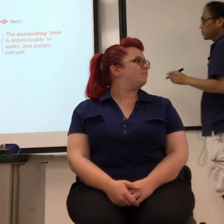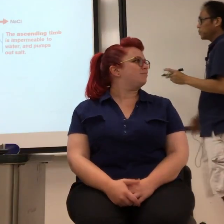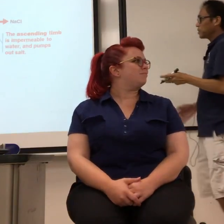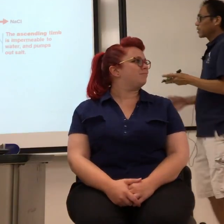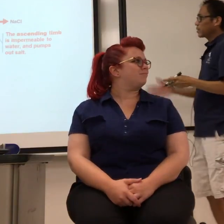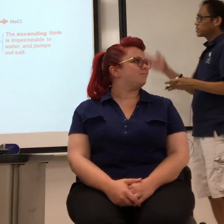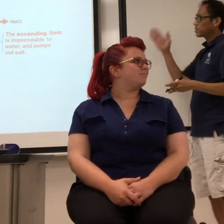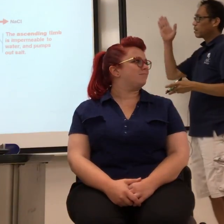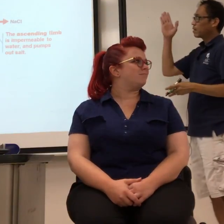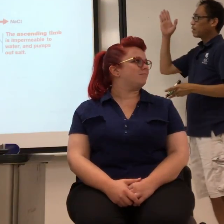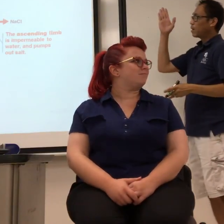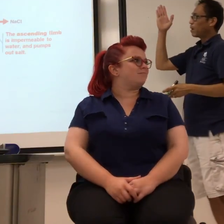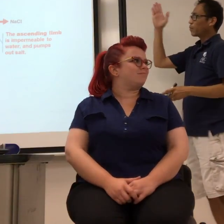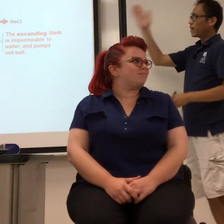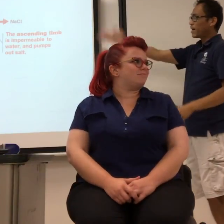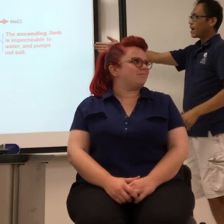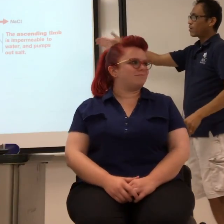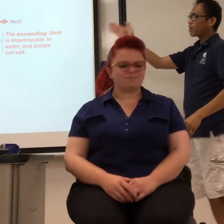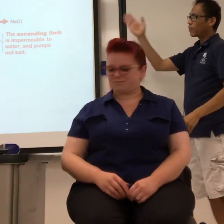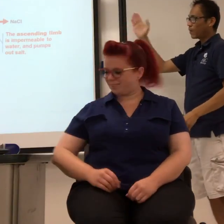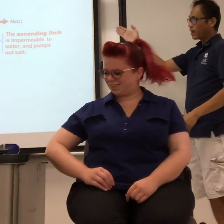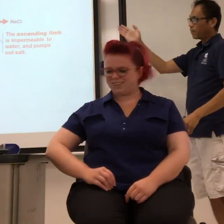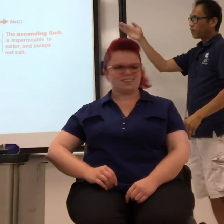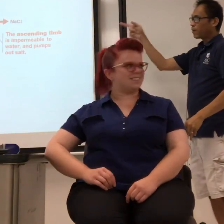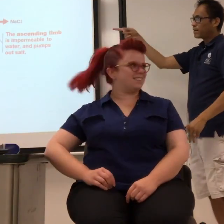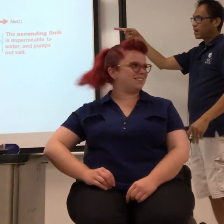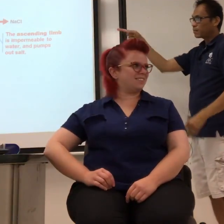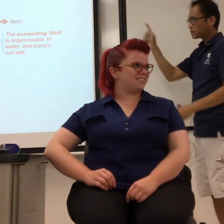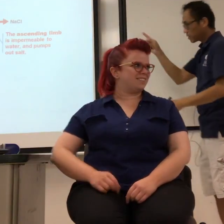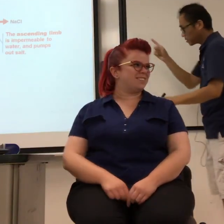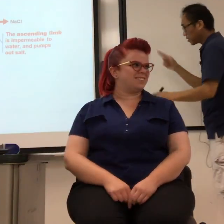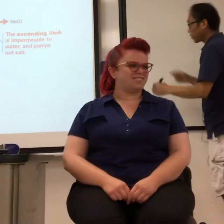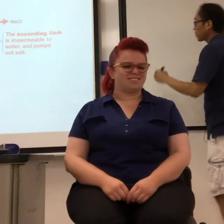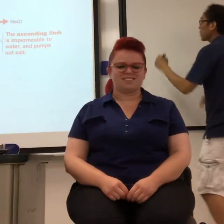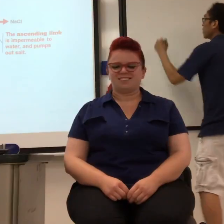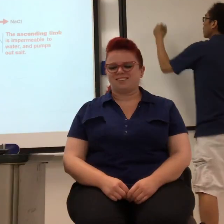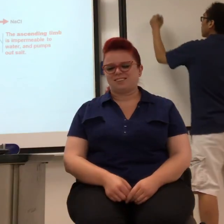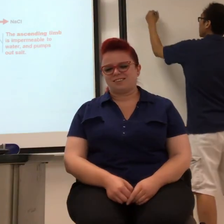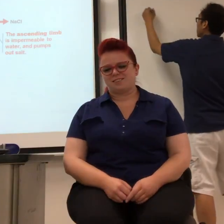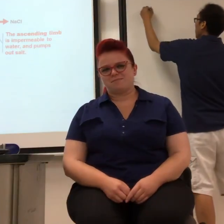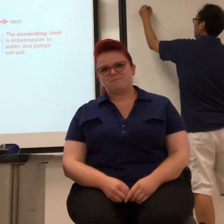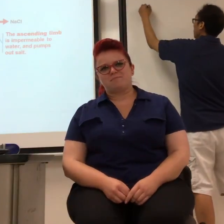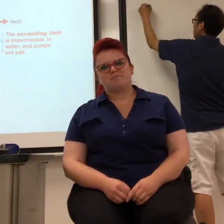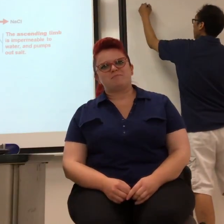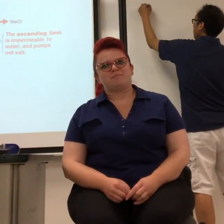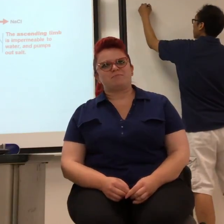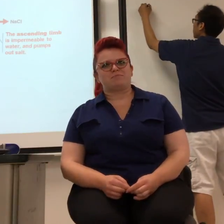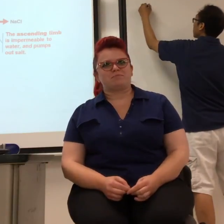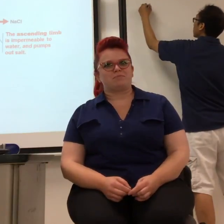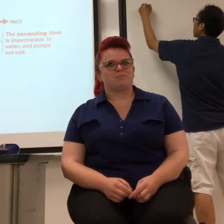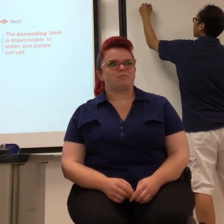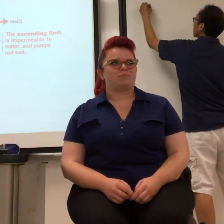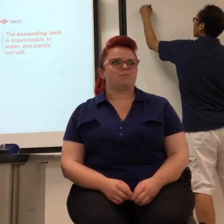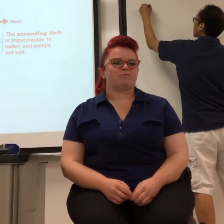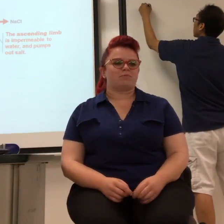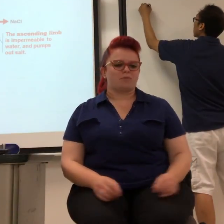Think about it in two segments, on the way down and on the way up. On the way down, let's consider descending thin limb,